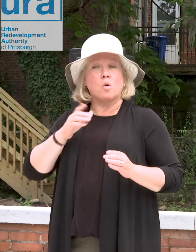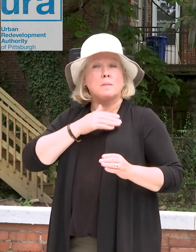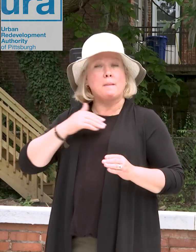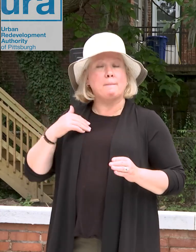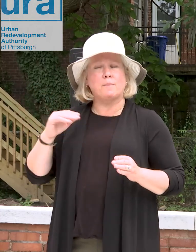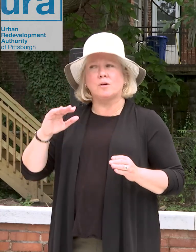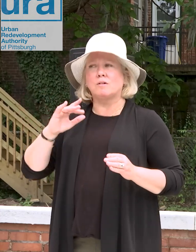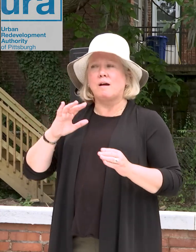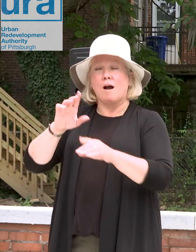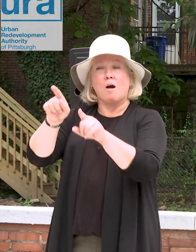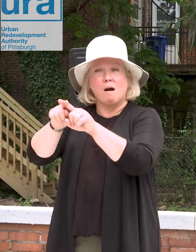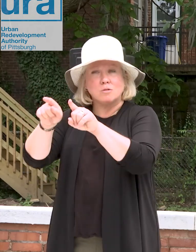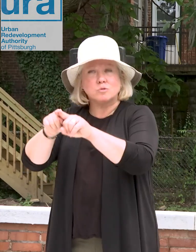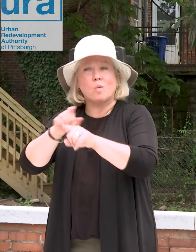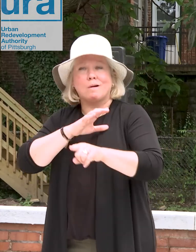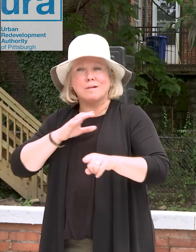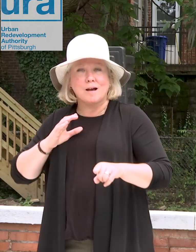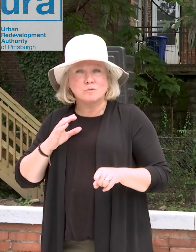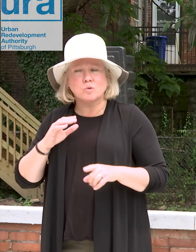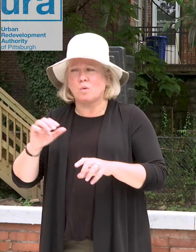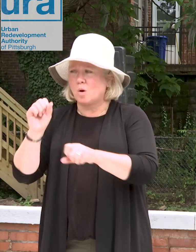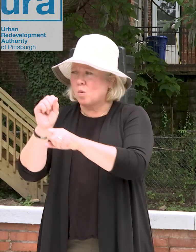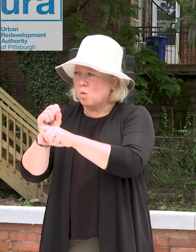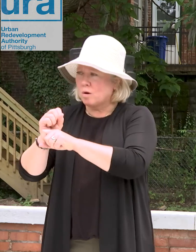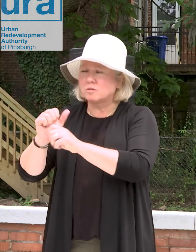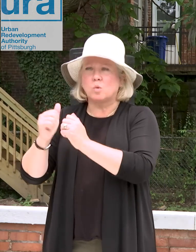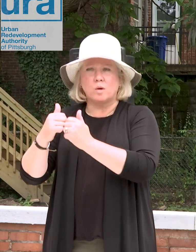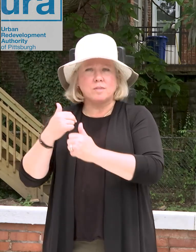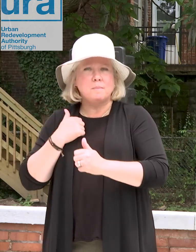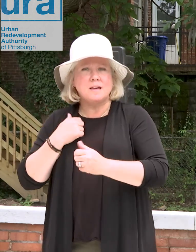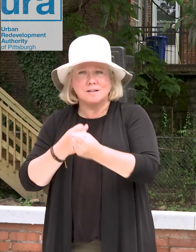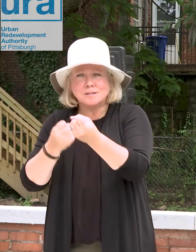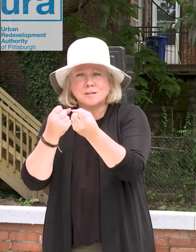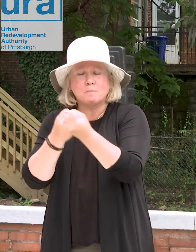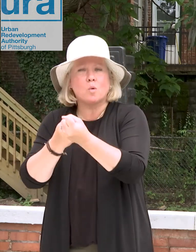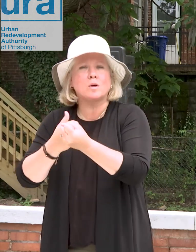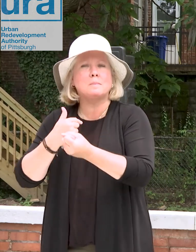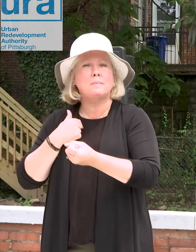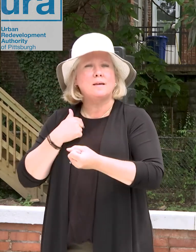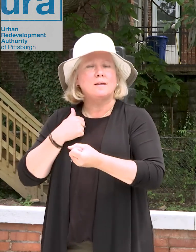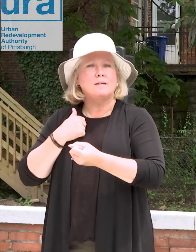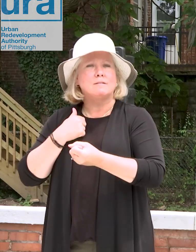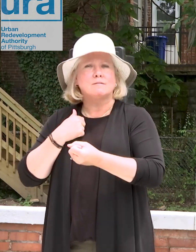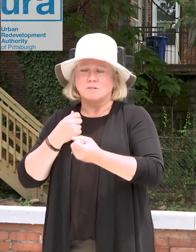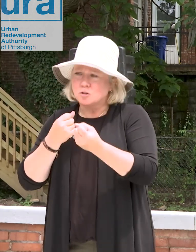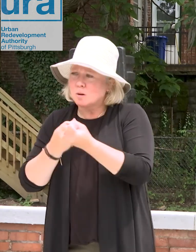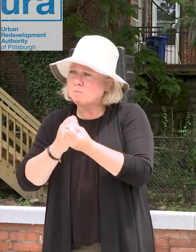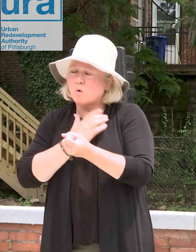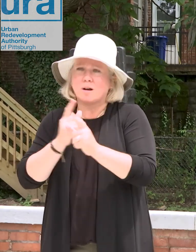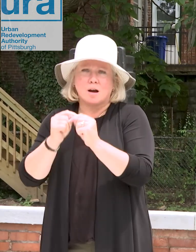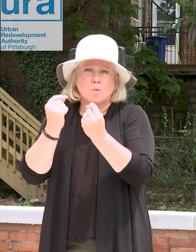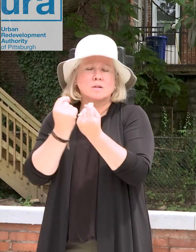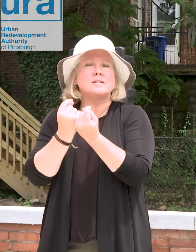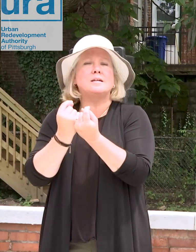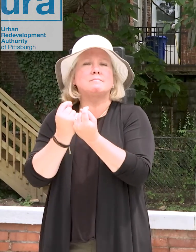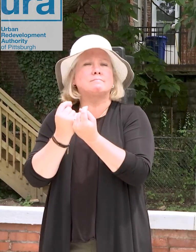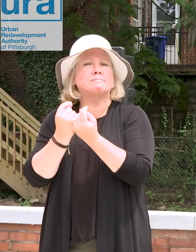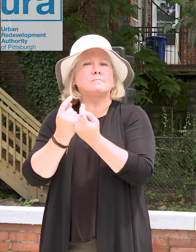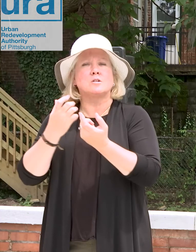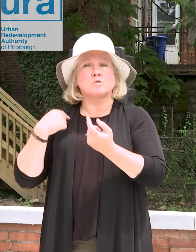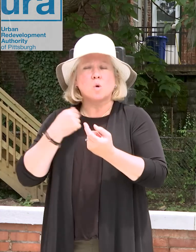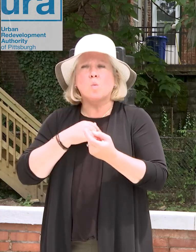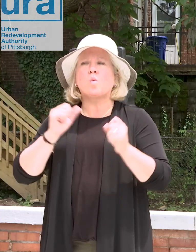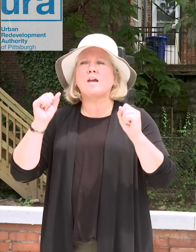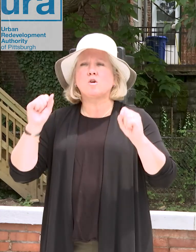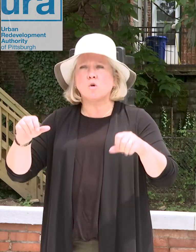member of council. He has worked with me and he has given me the support and given our team the support that is necessary in order to